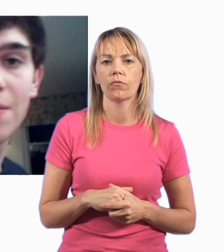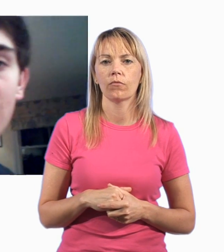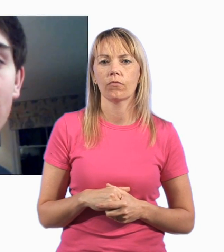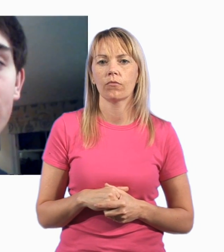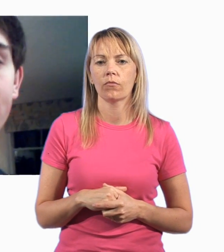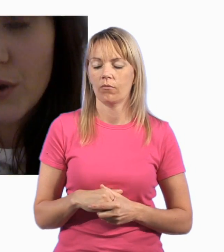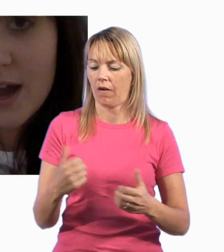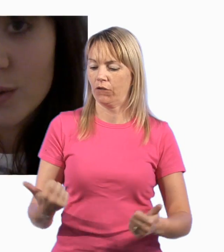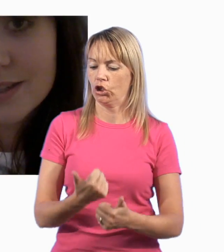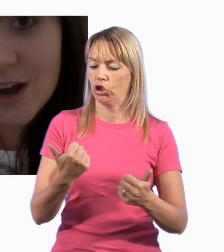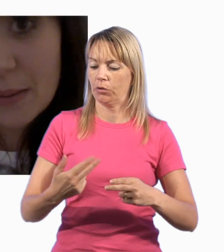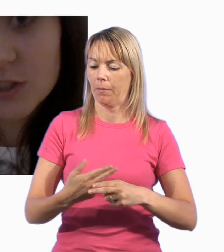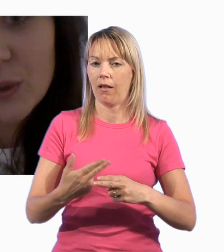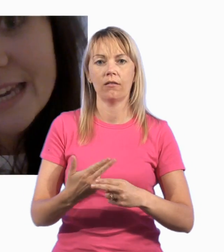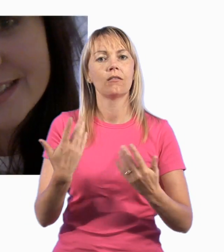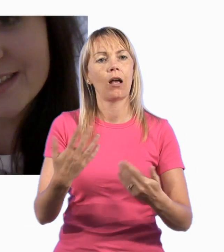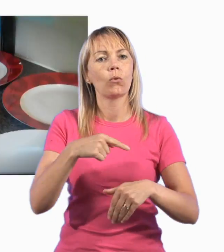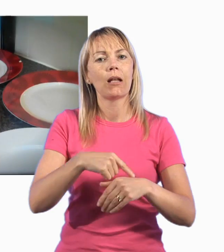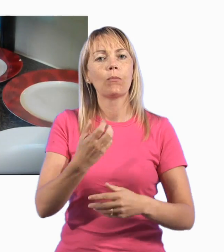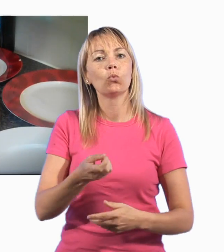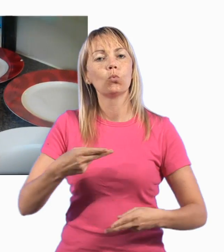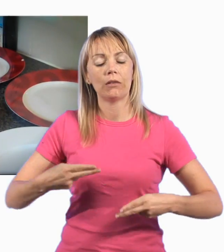That's the meal done. So now it's time to eat.